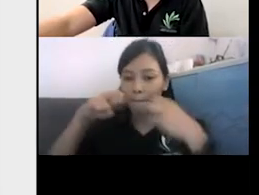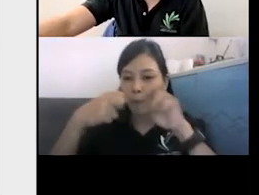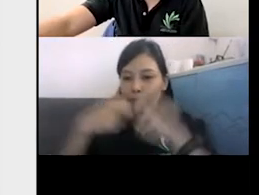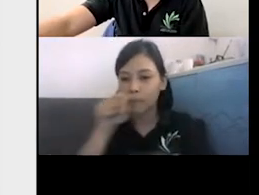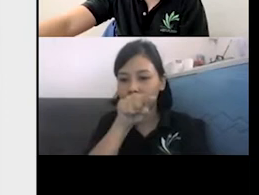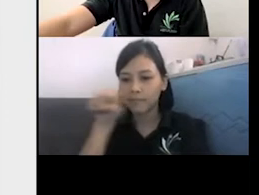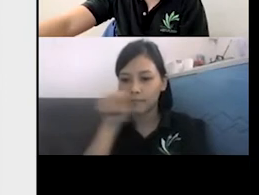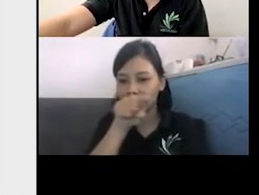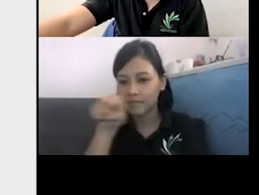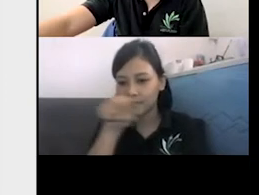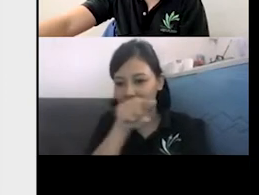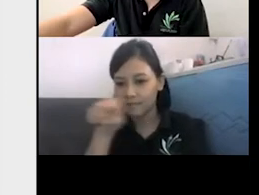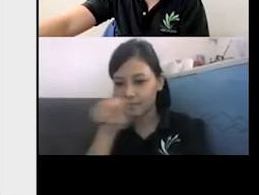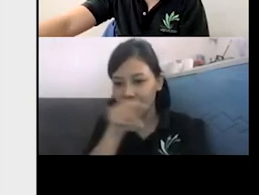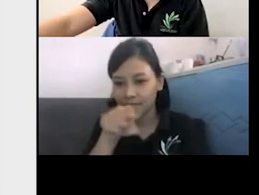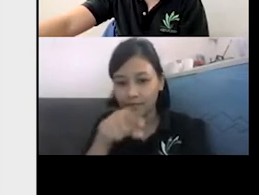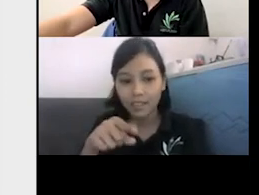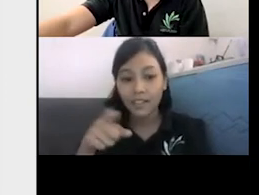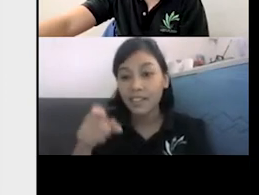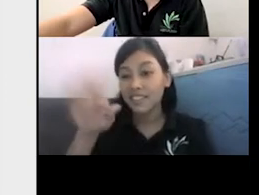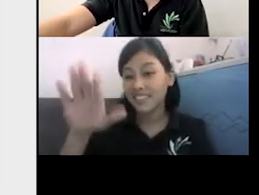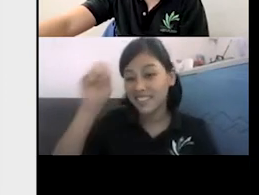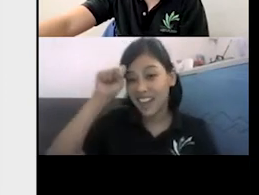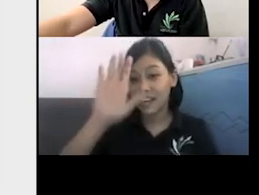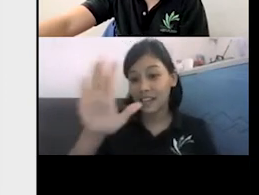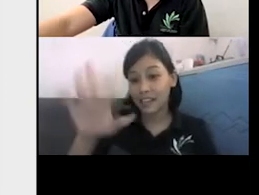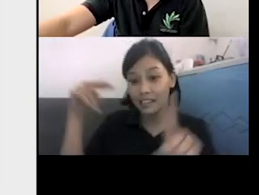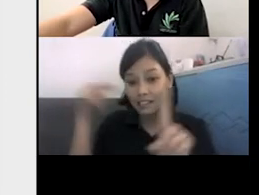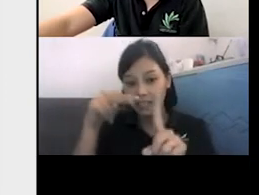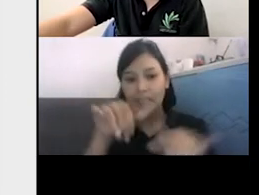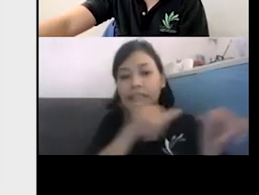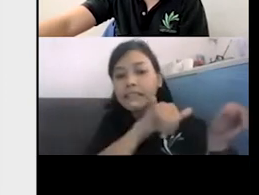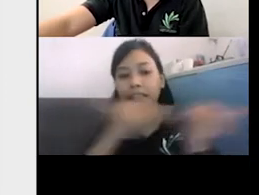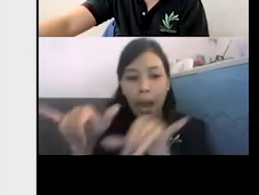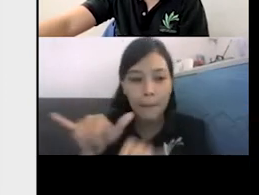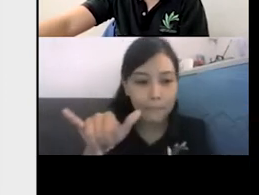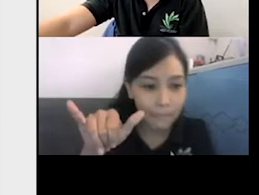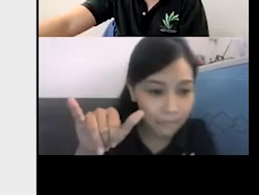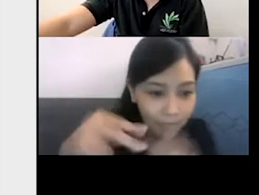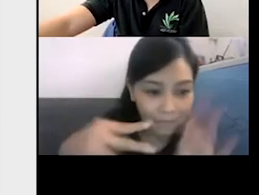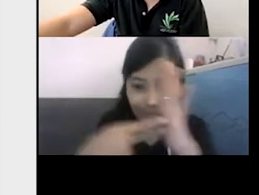So the problem was two.